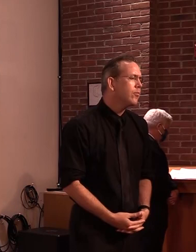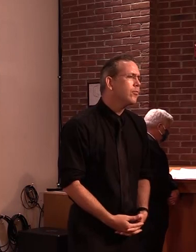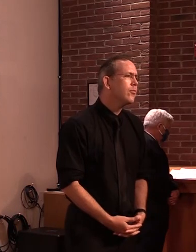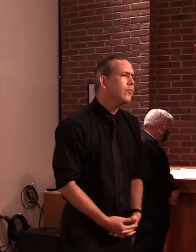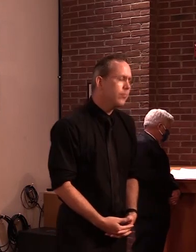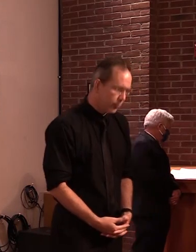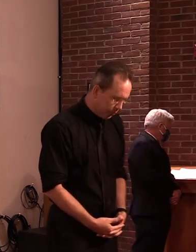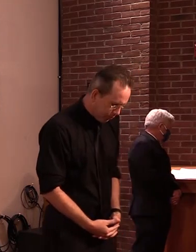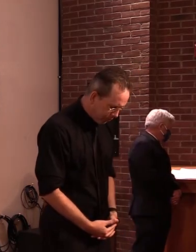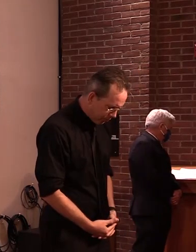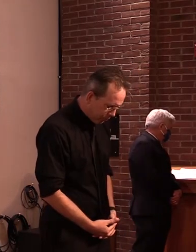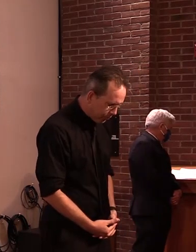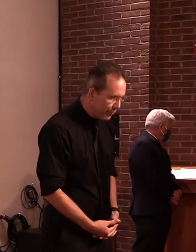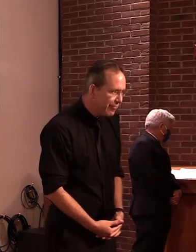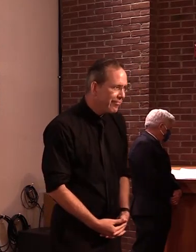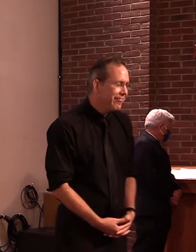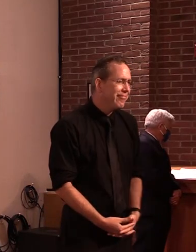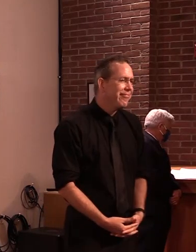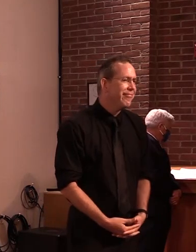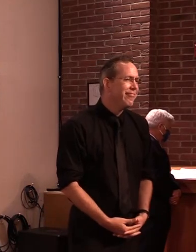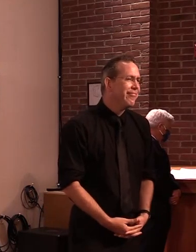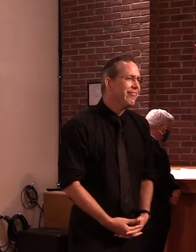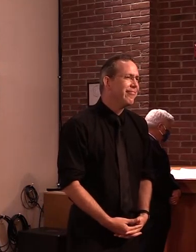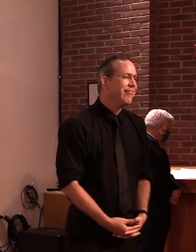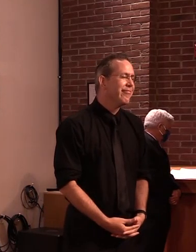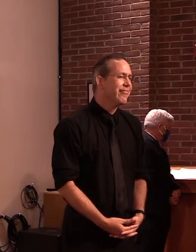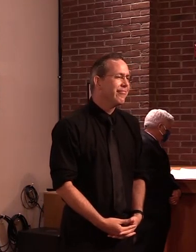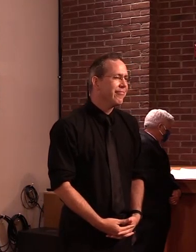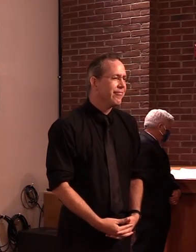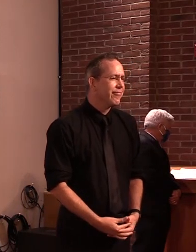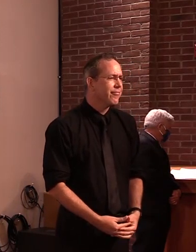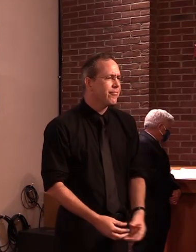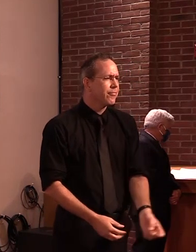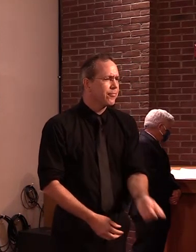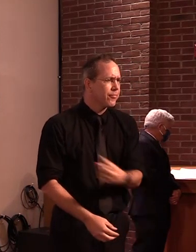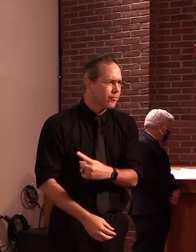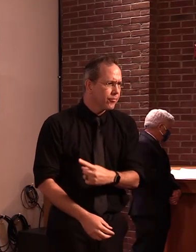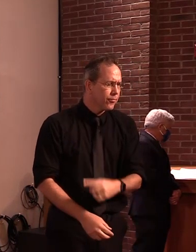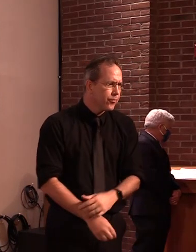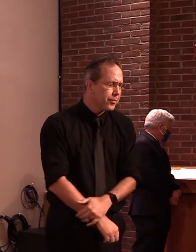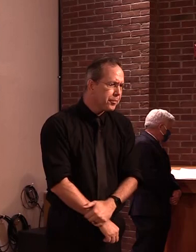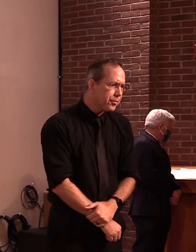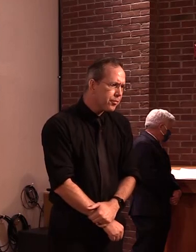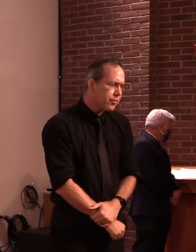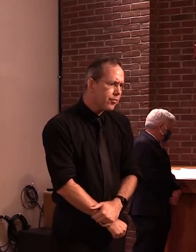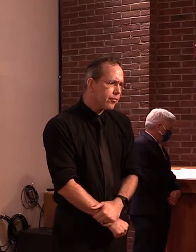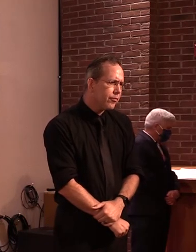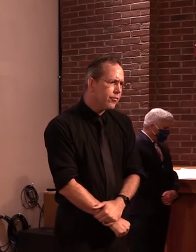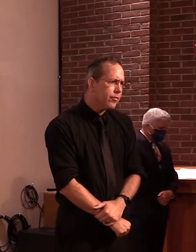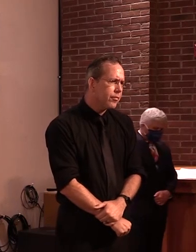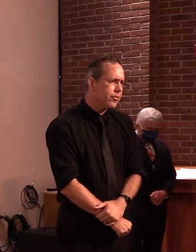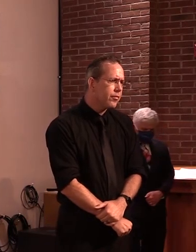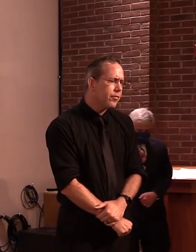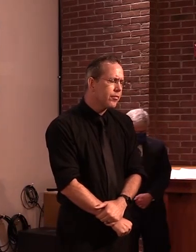And this is just a really a quick question for the governor. I'm wondering,